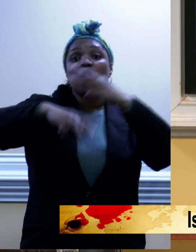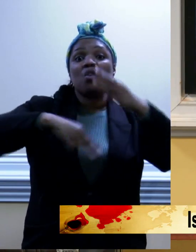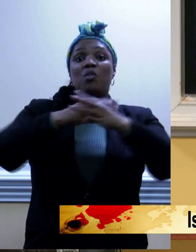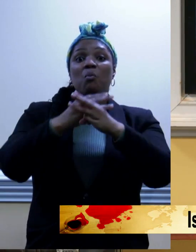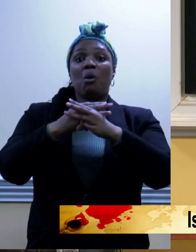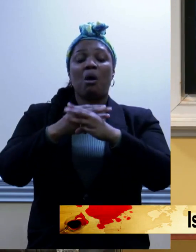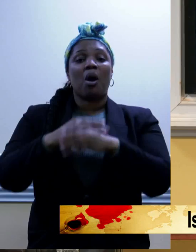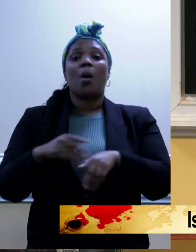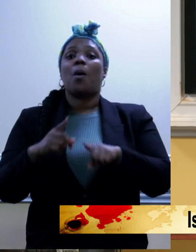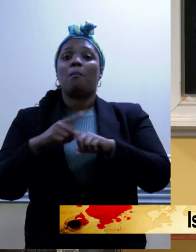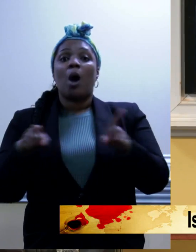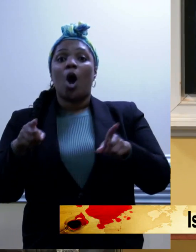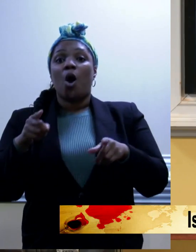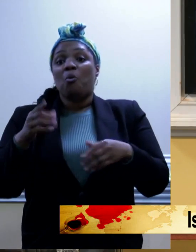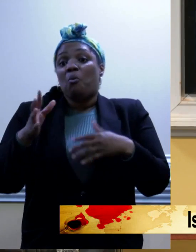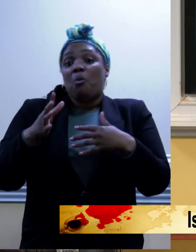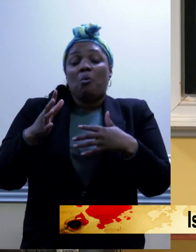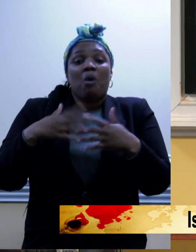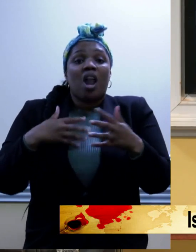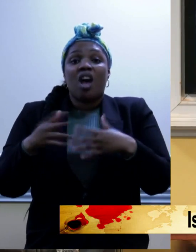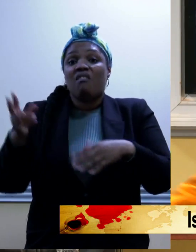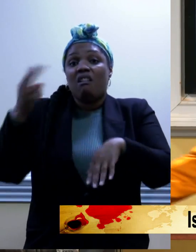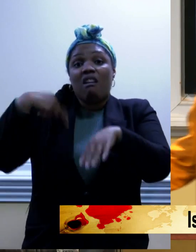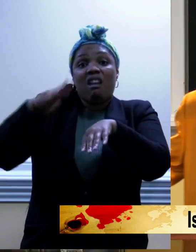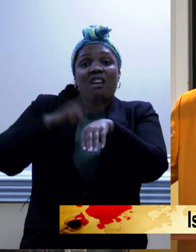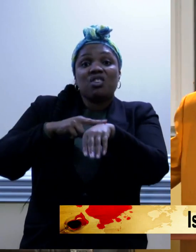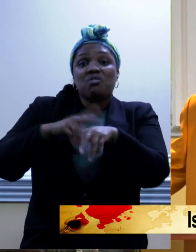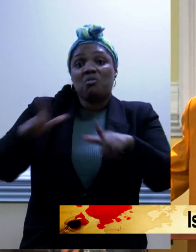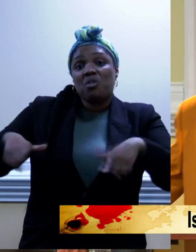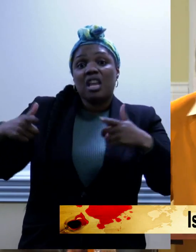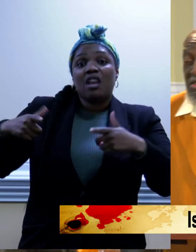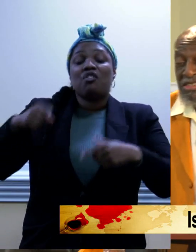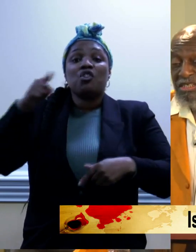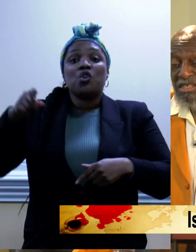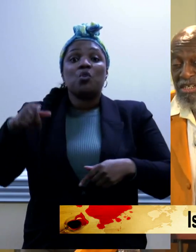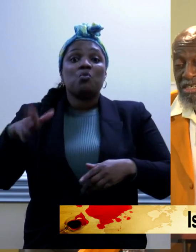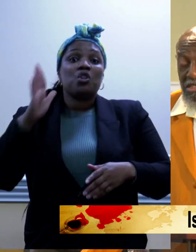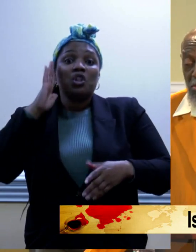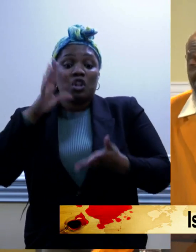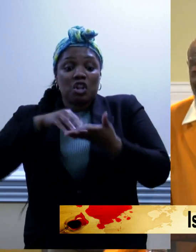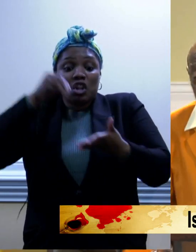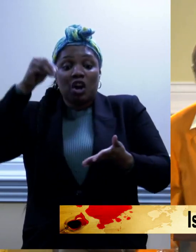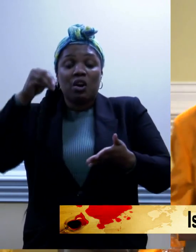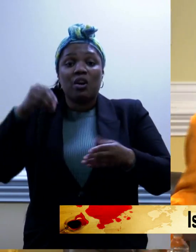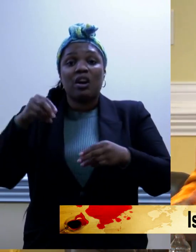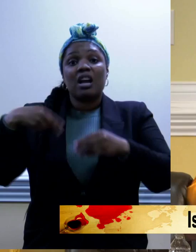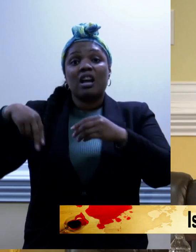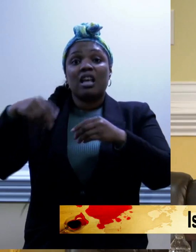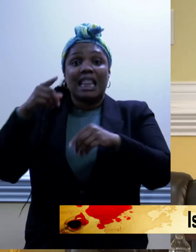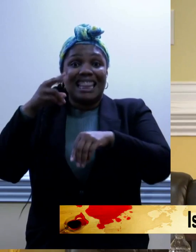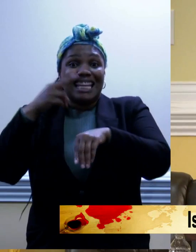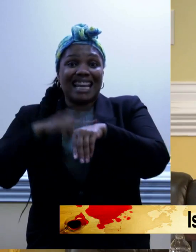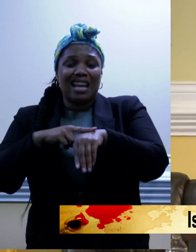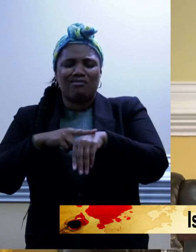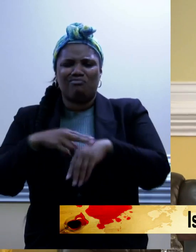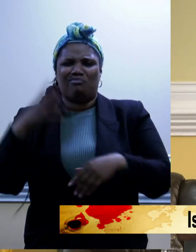nation they find themselves in, that's whose language they're going to teach. So why are you arguing